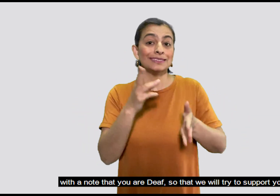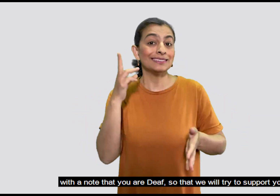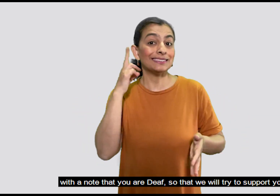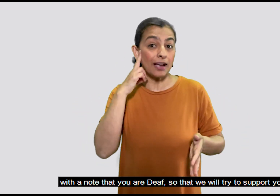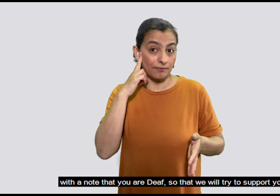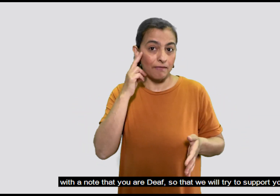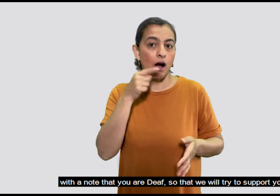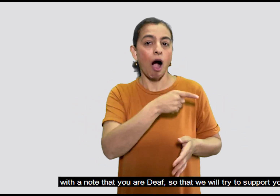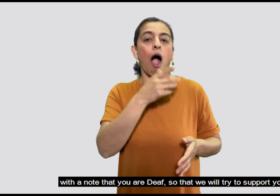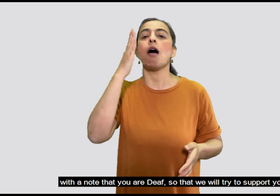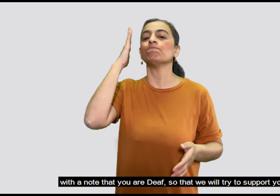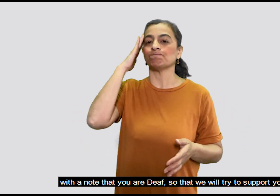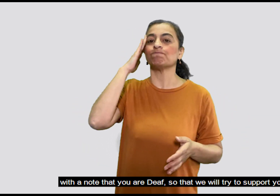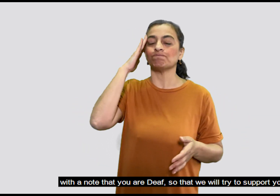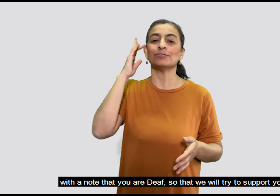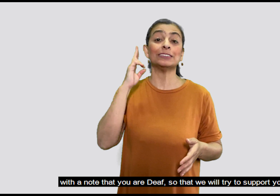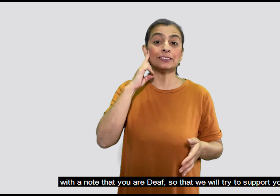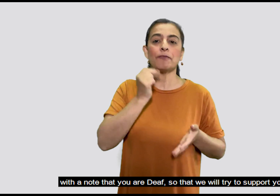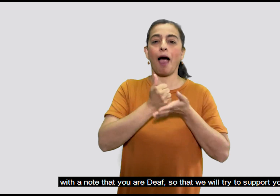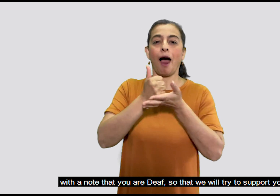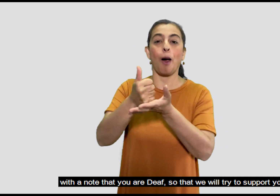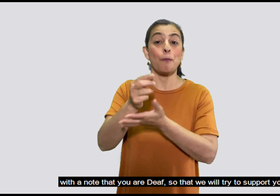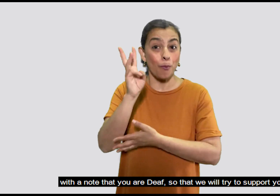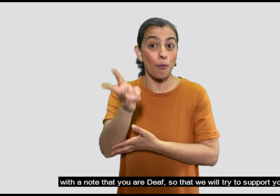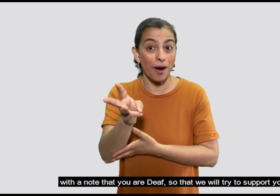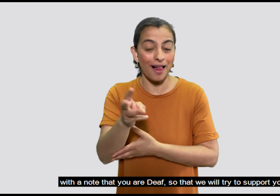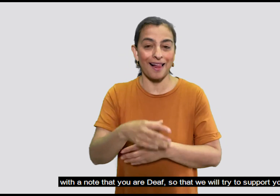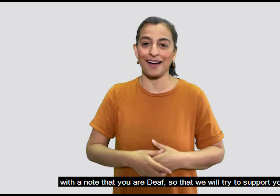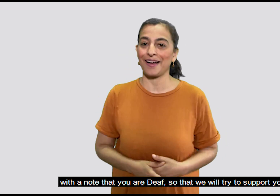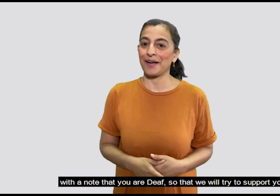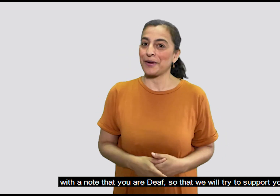lisa@vsec.co.za with a note that you are deaf